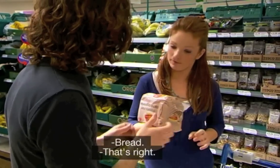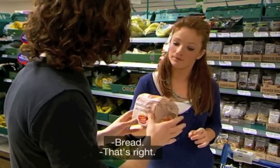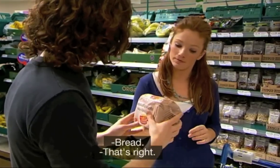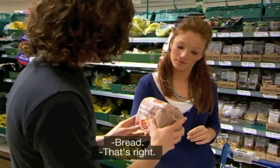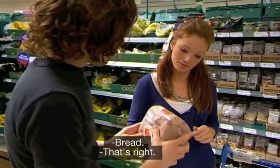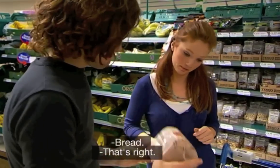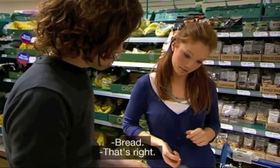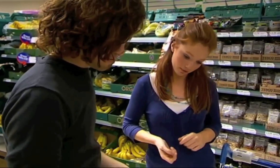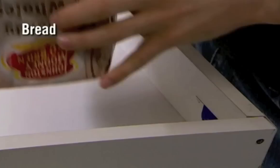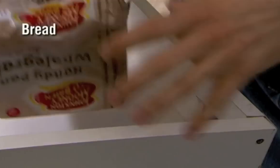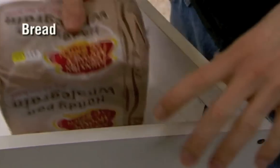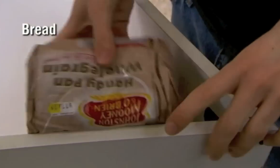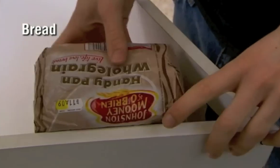Bread? That's right.